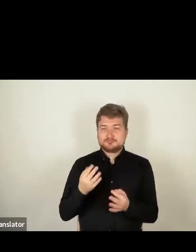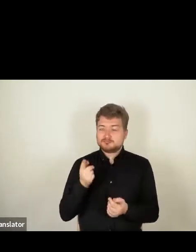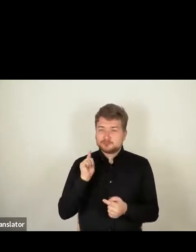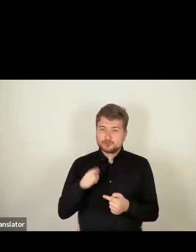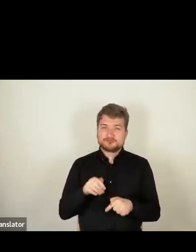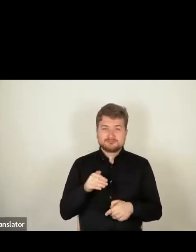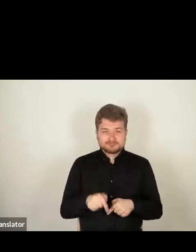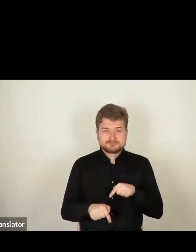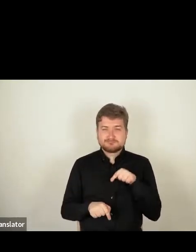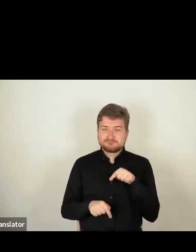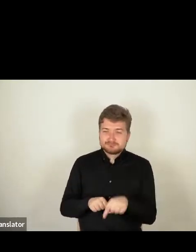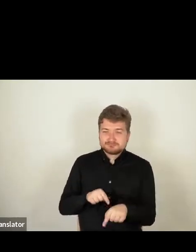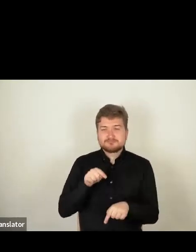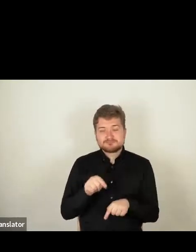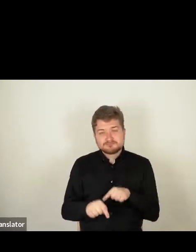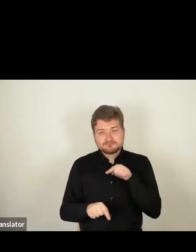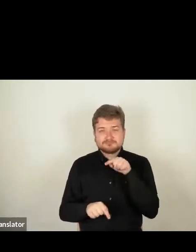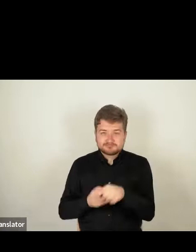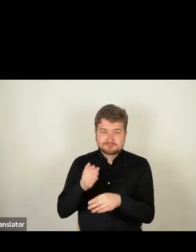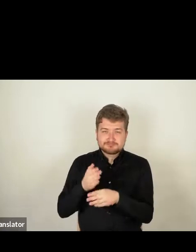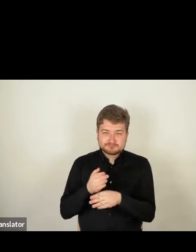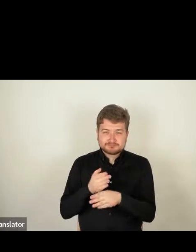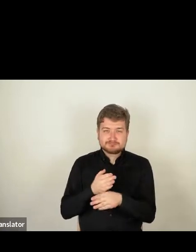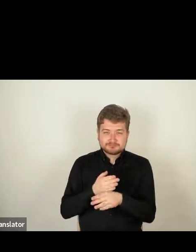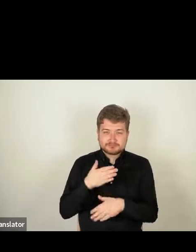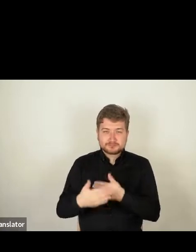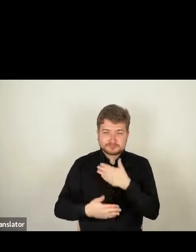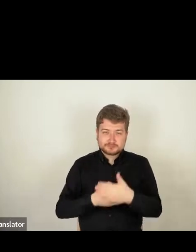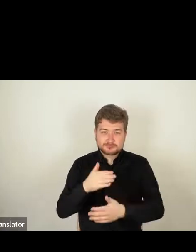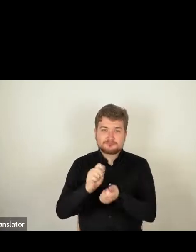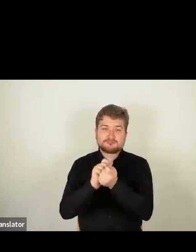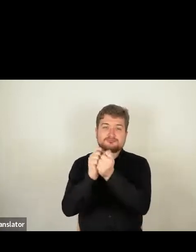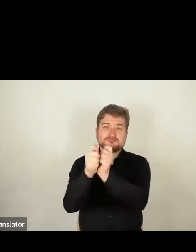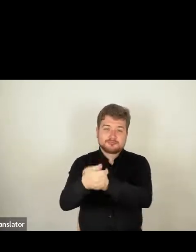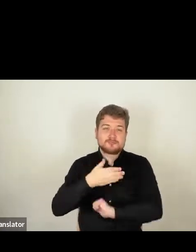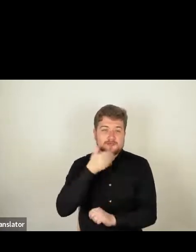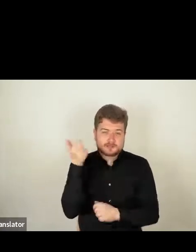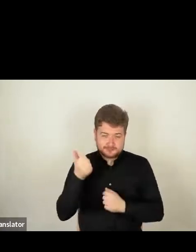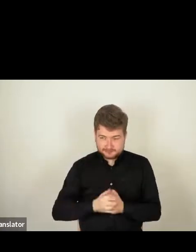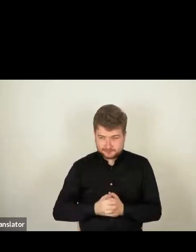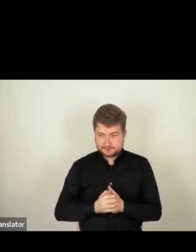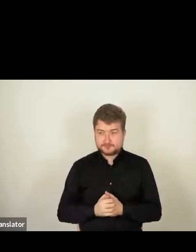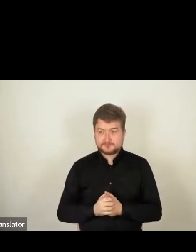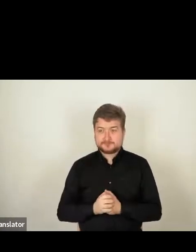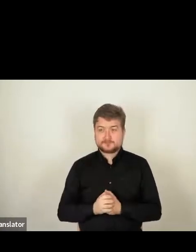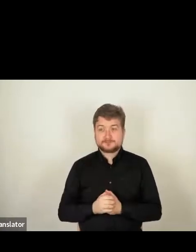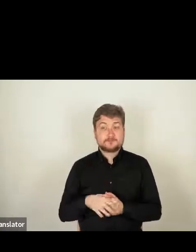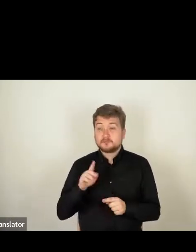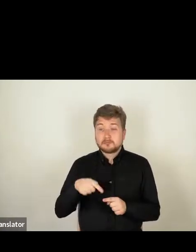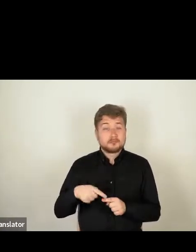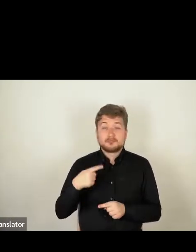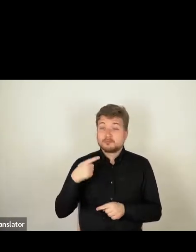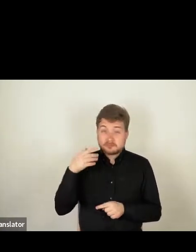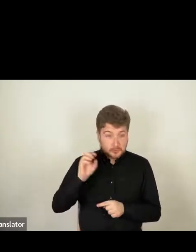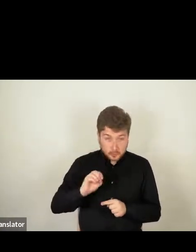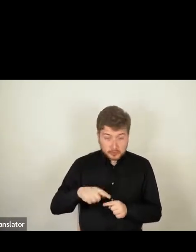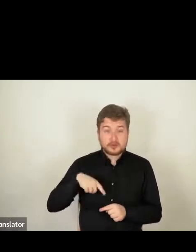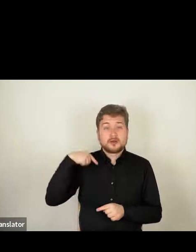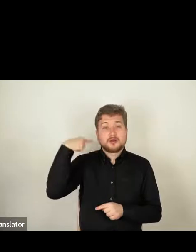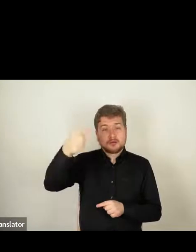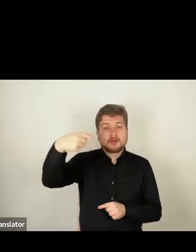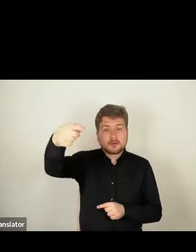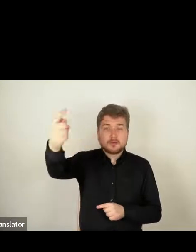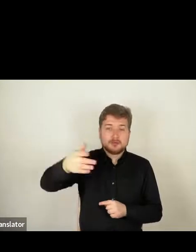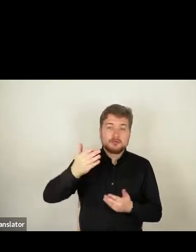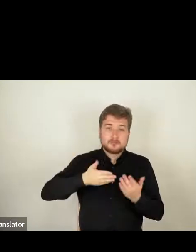continuous process, and there will be change. There'll be change for the next generation and the one after that. So keep going. Don't give